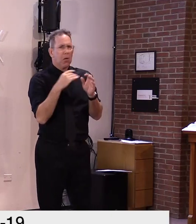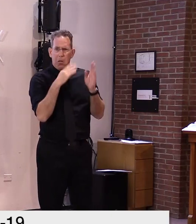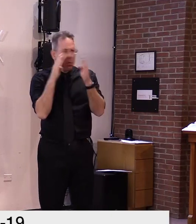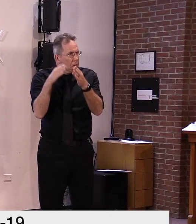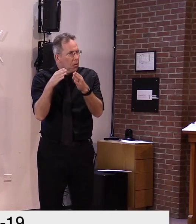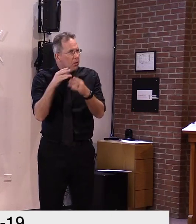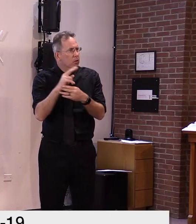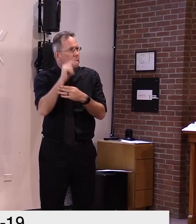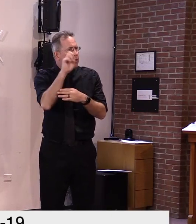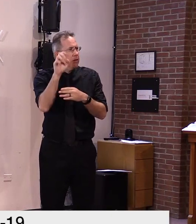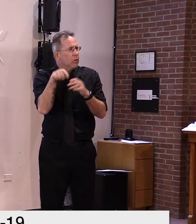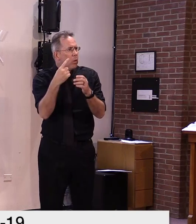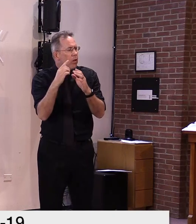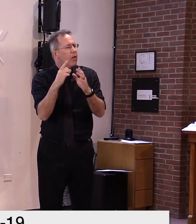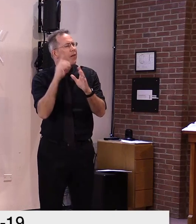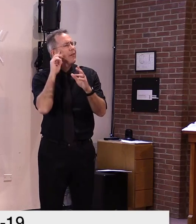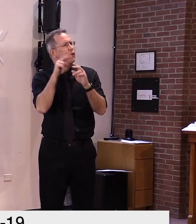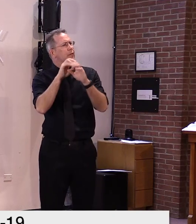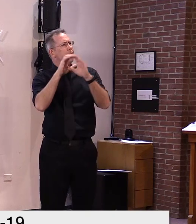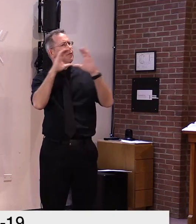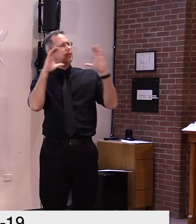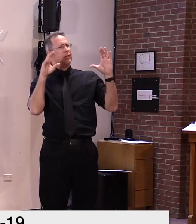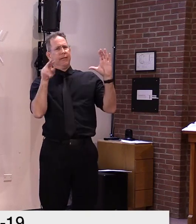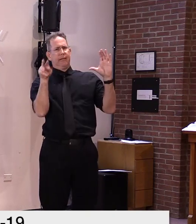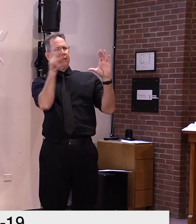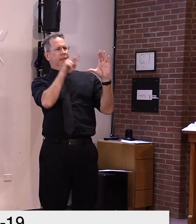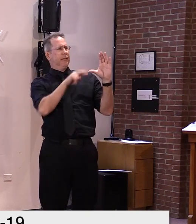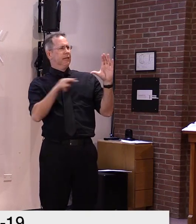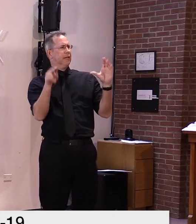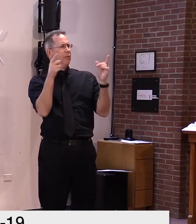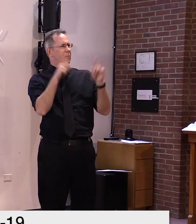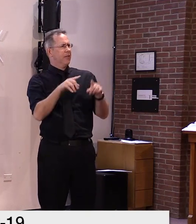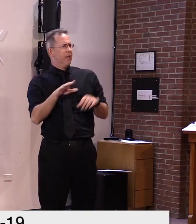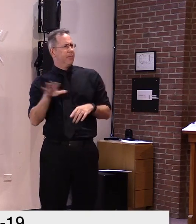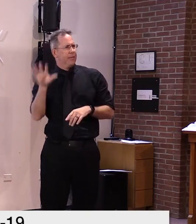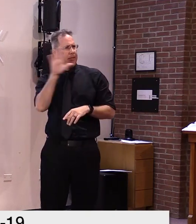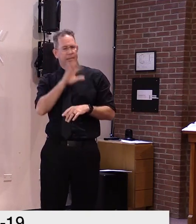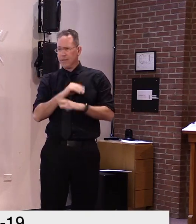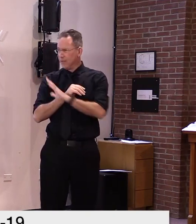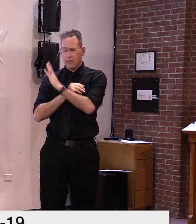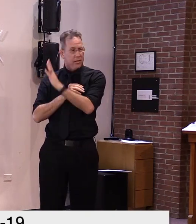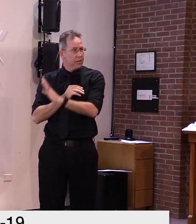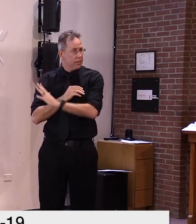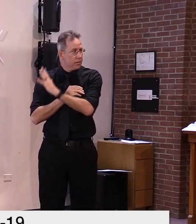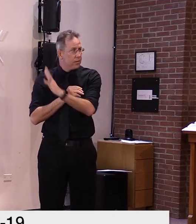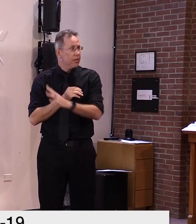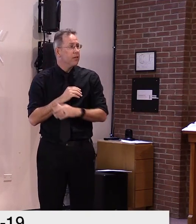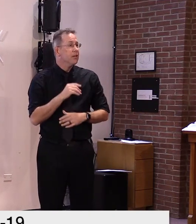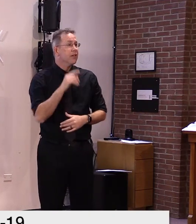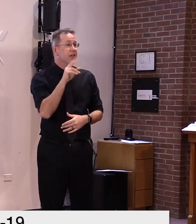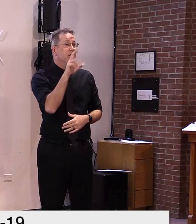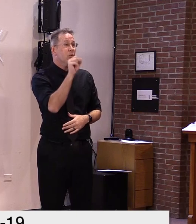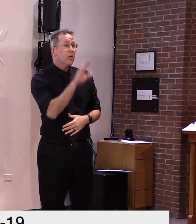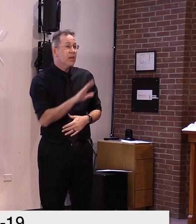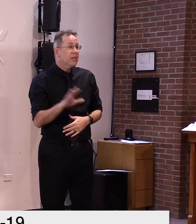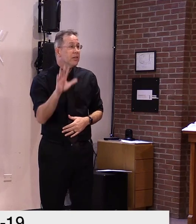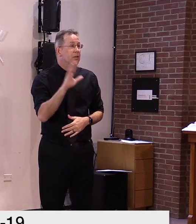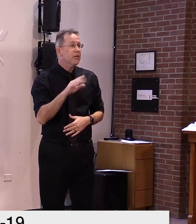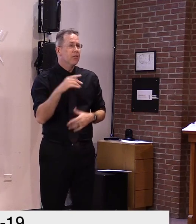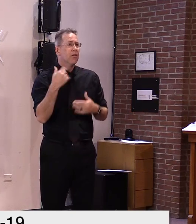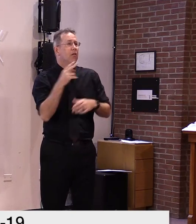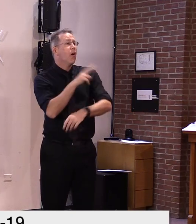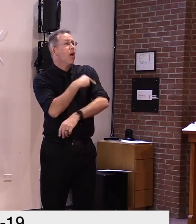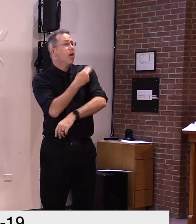and maybe just as alarming, so are hospitalizations across the country, but also in the Northeast as